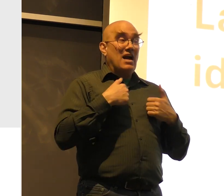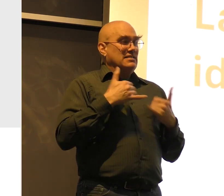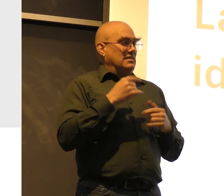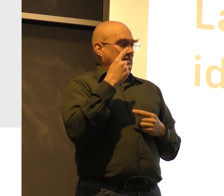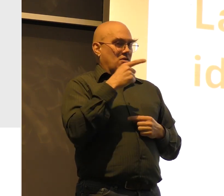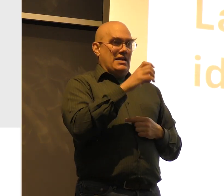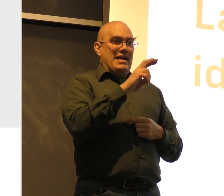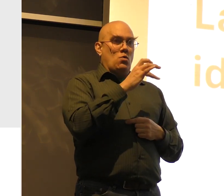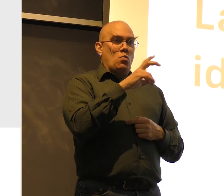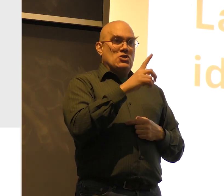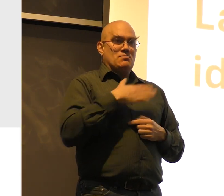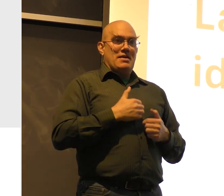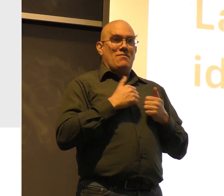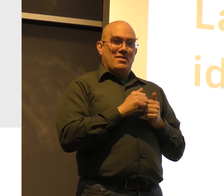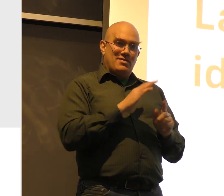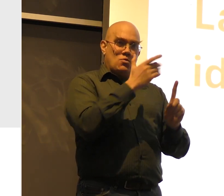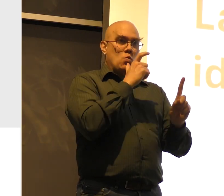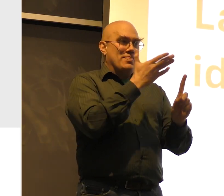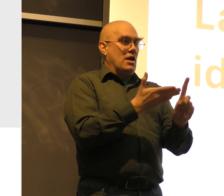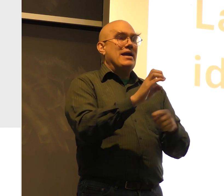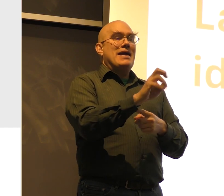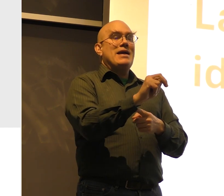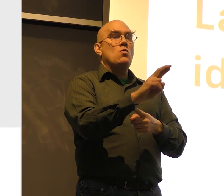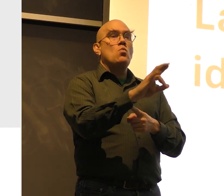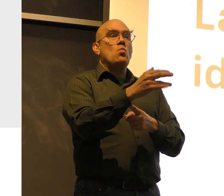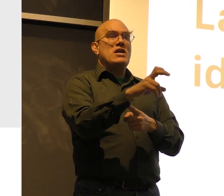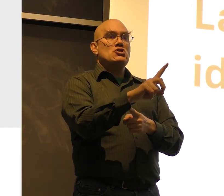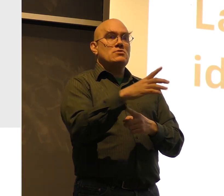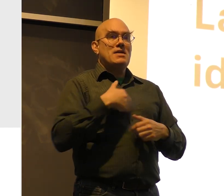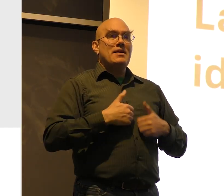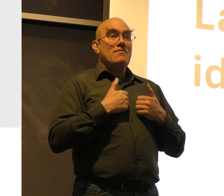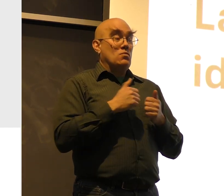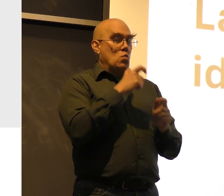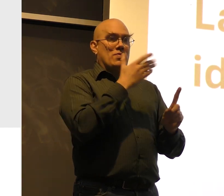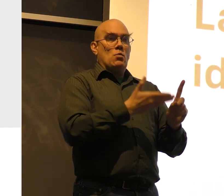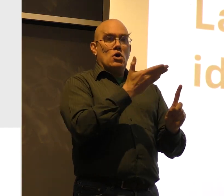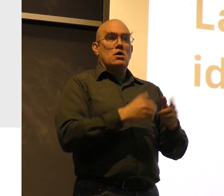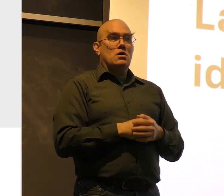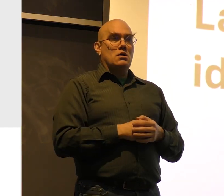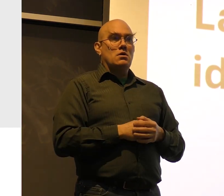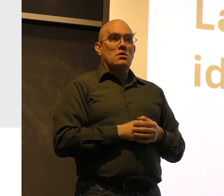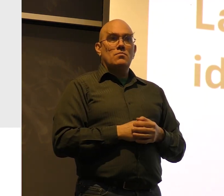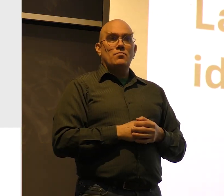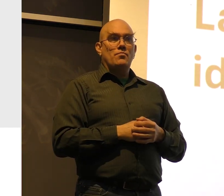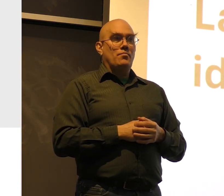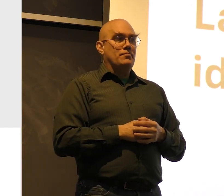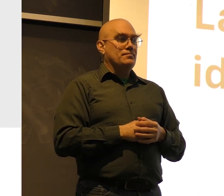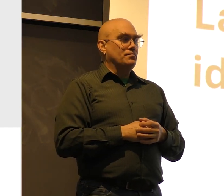meet them once in my life, I still consider them that they have enriched my life just by who